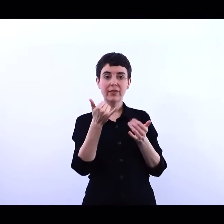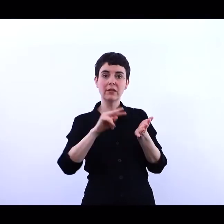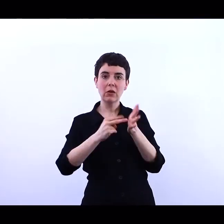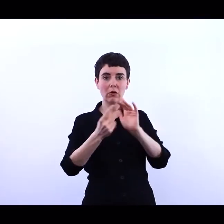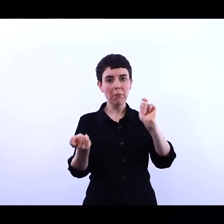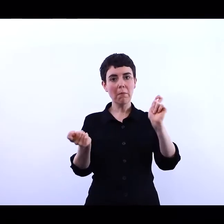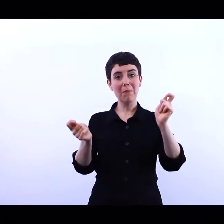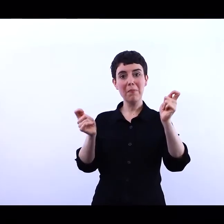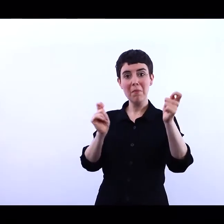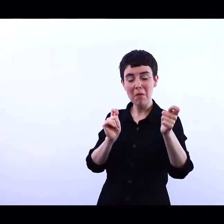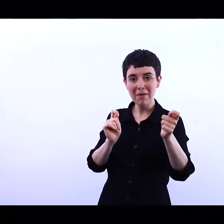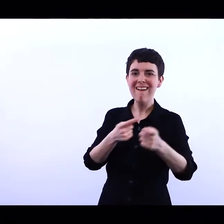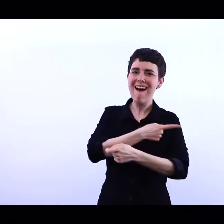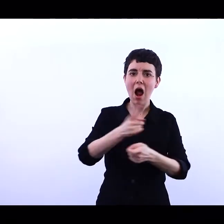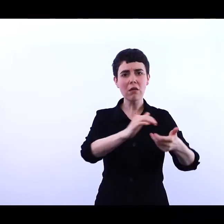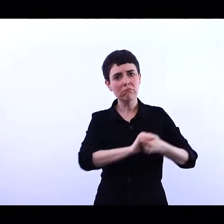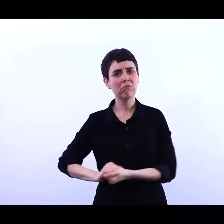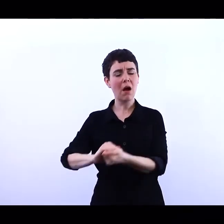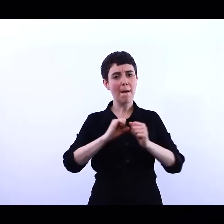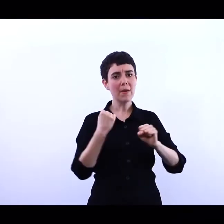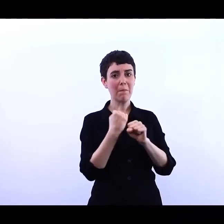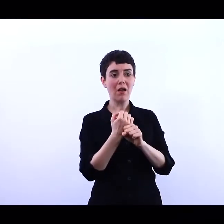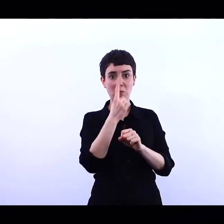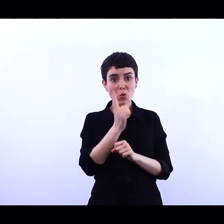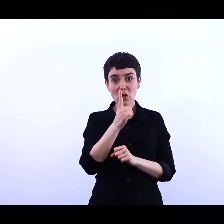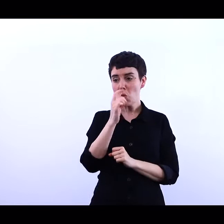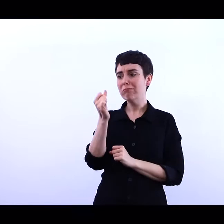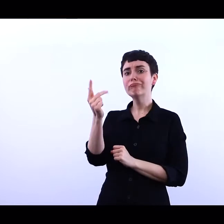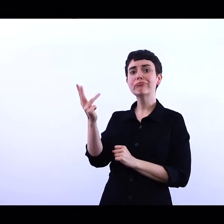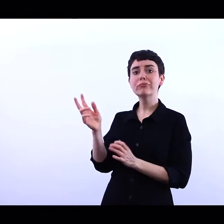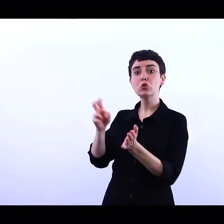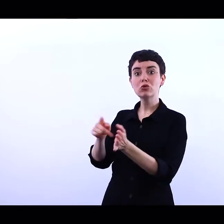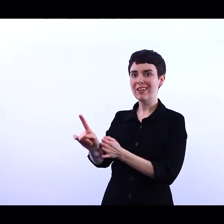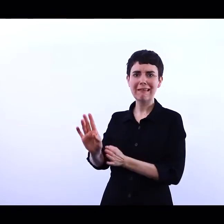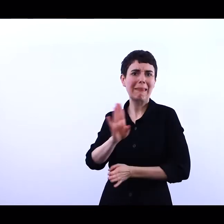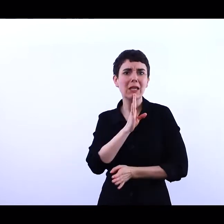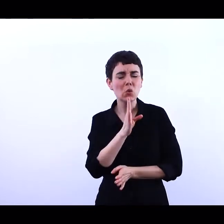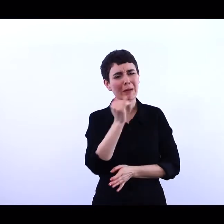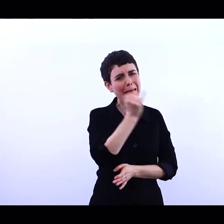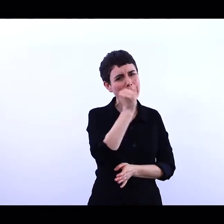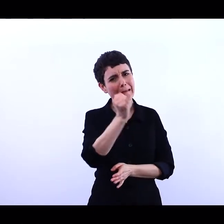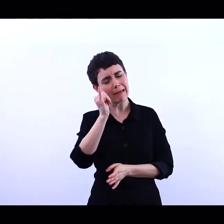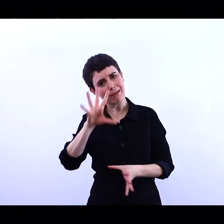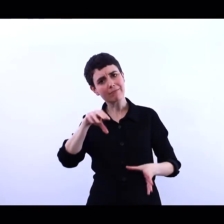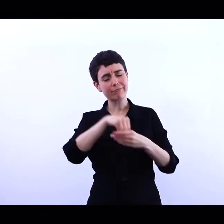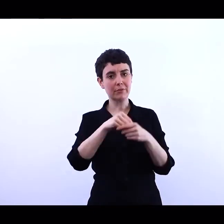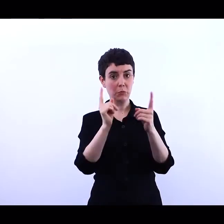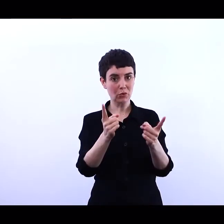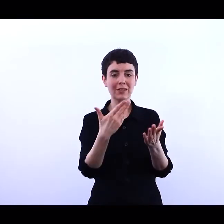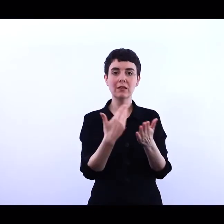that only a few folks in the organization even use technology. Every staff person's job description